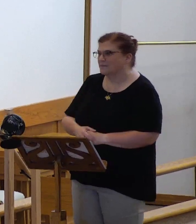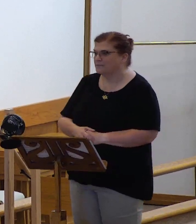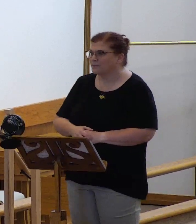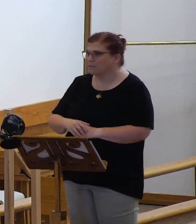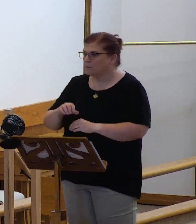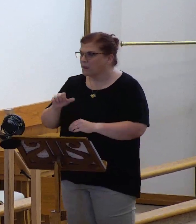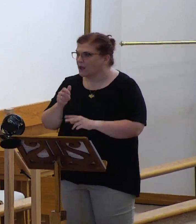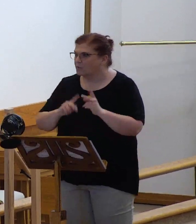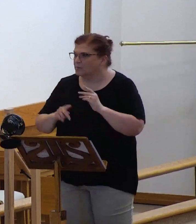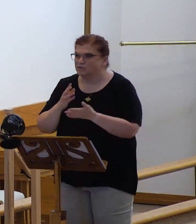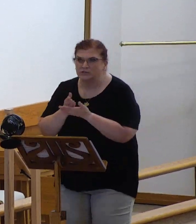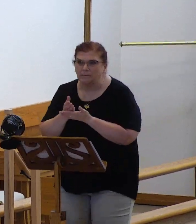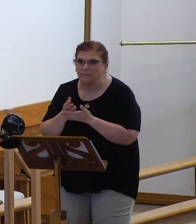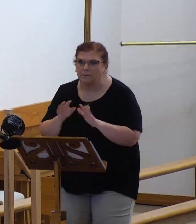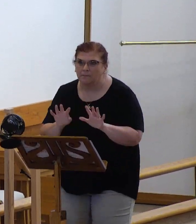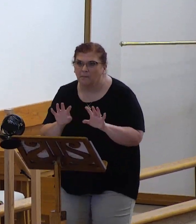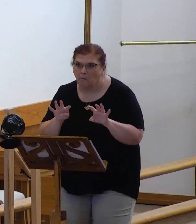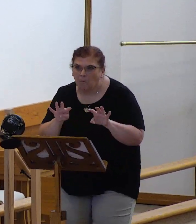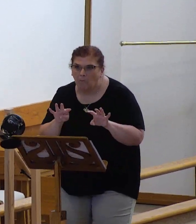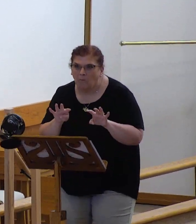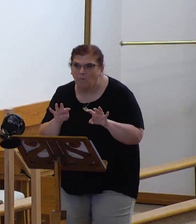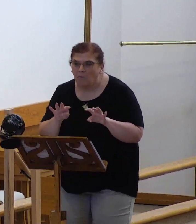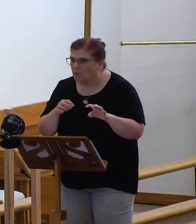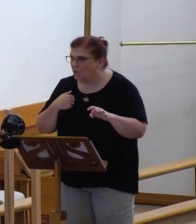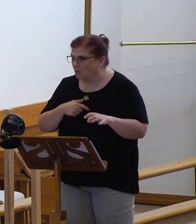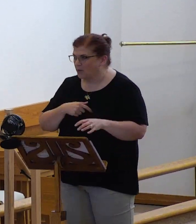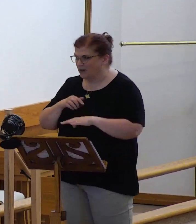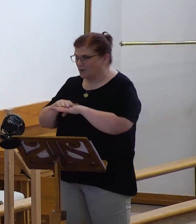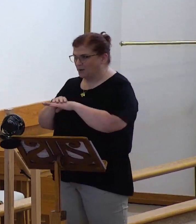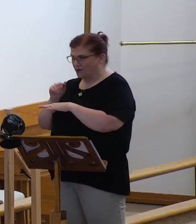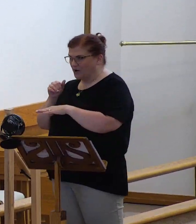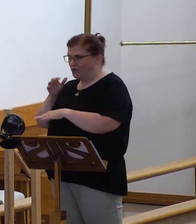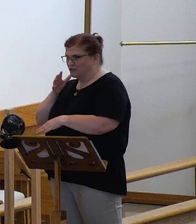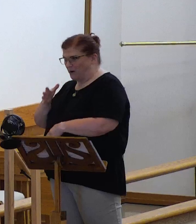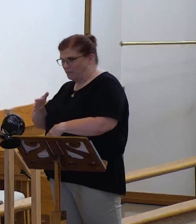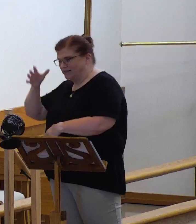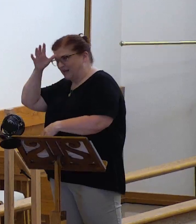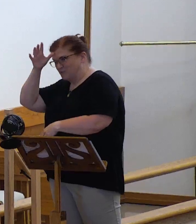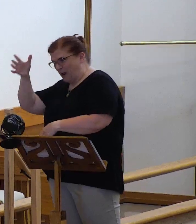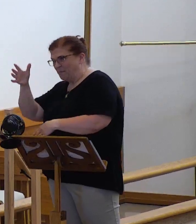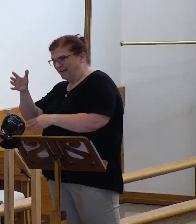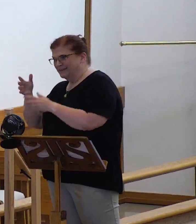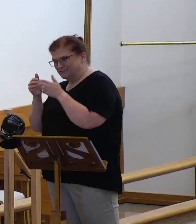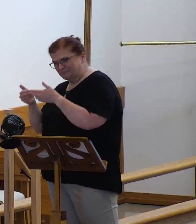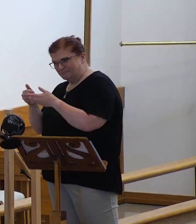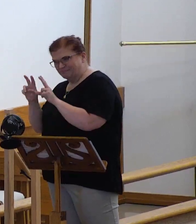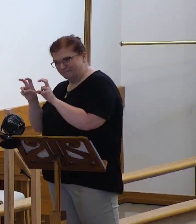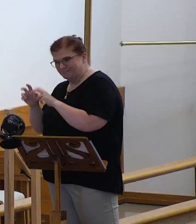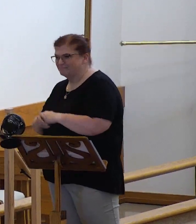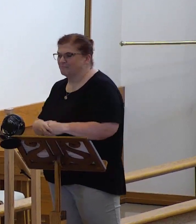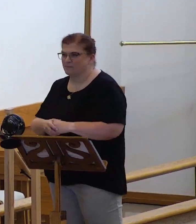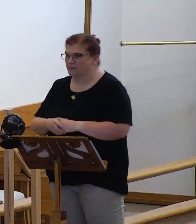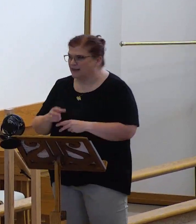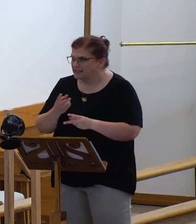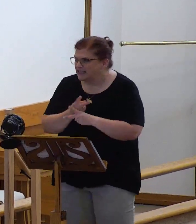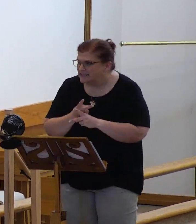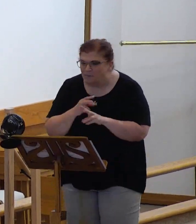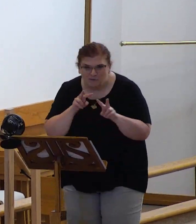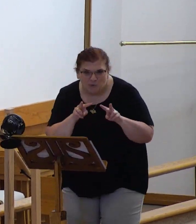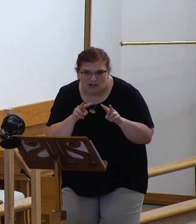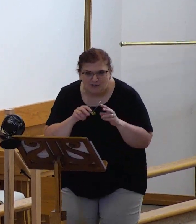everyone else stops. We who are called the grandmas and grandpas take time to